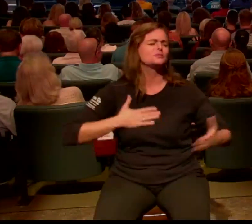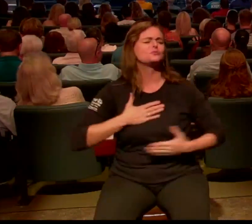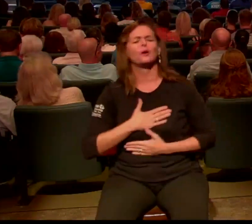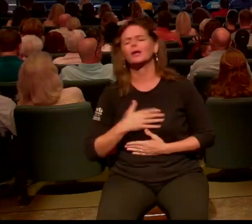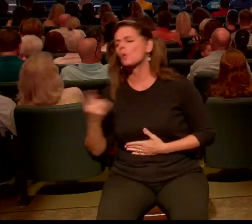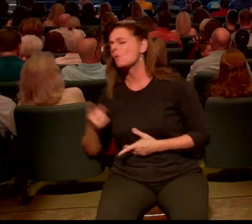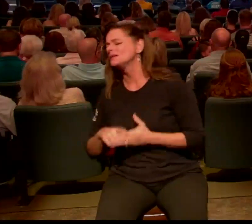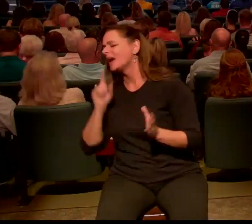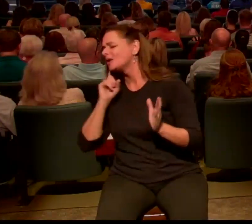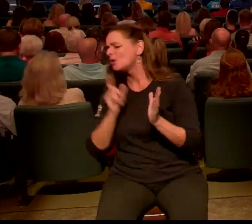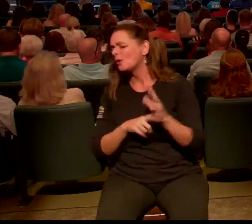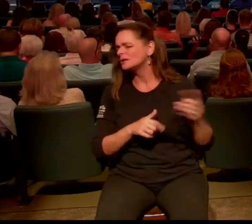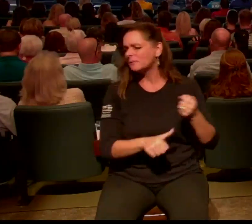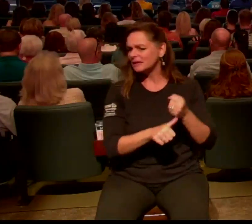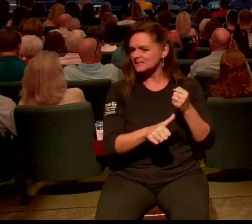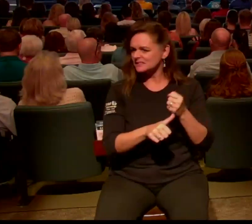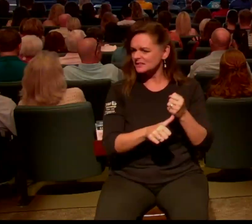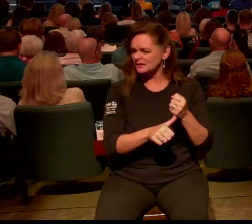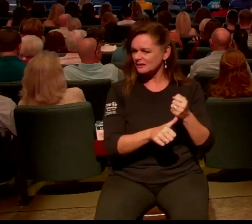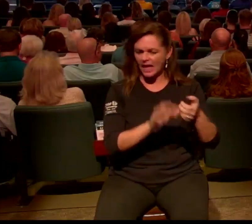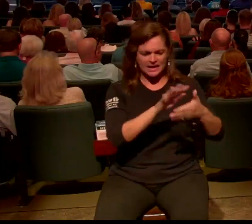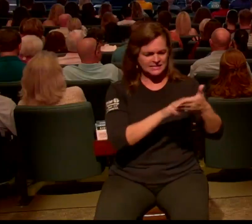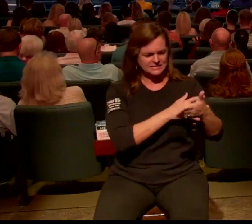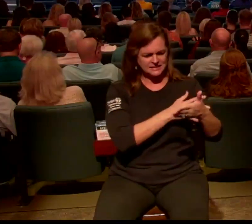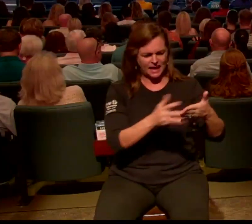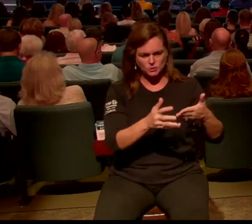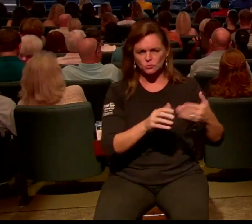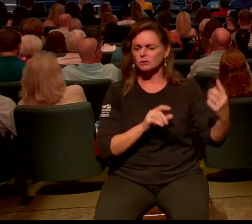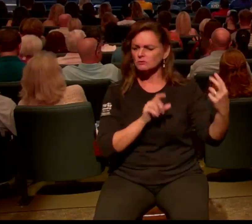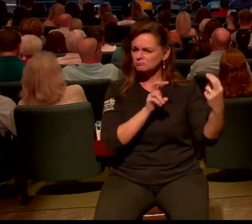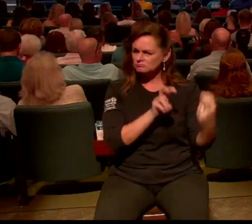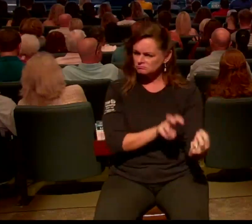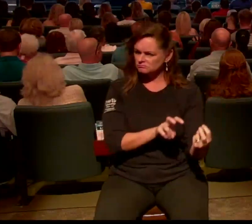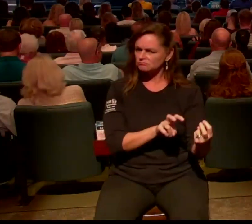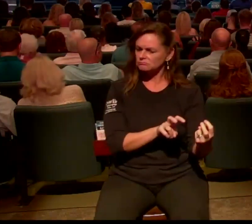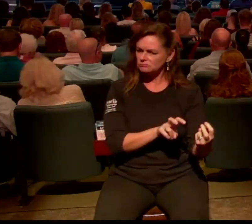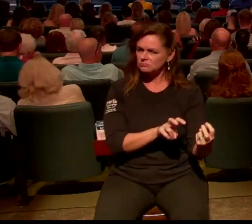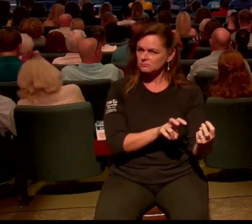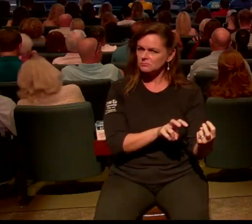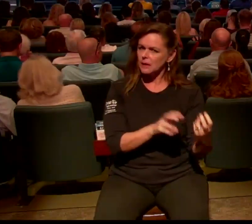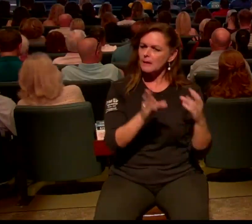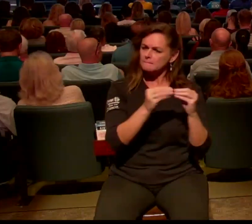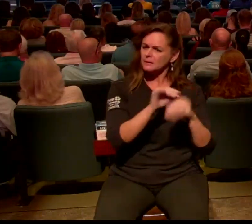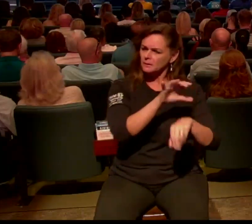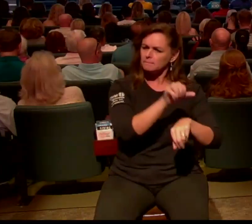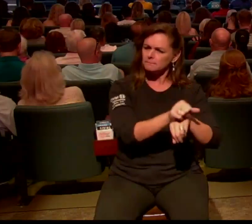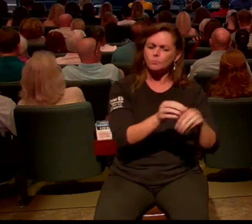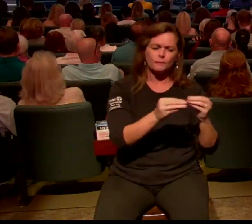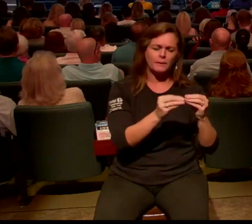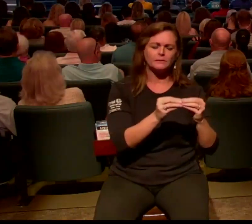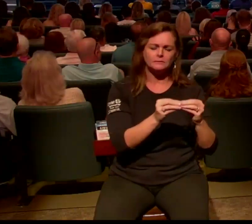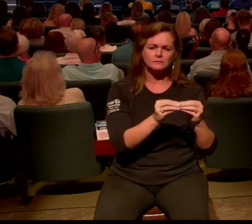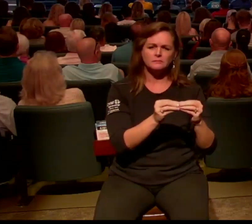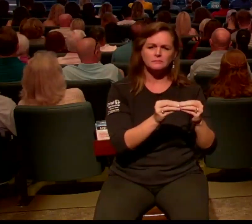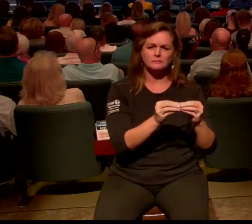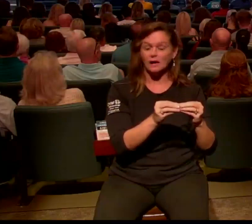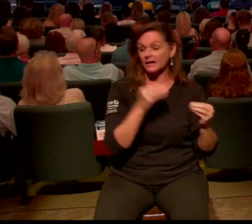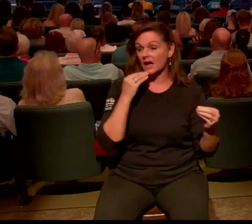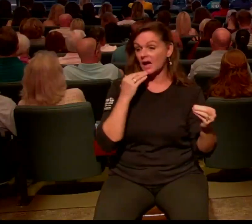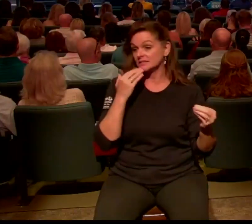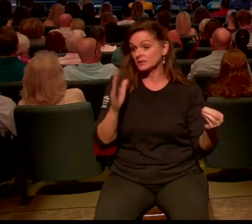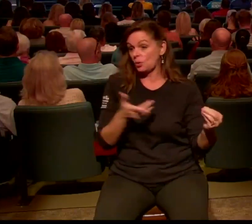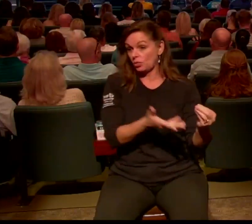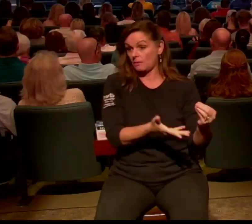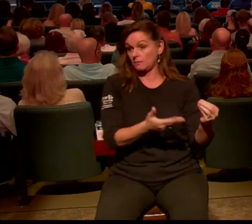I noticed that my assistant had scheduled a person that I was going to have an appointment with in the office, and I didn't know this person at